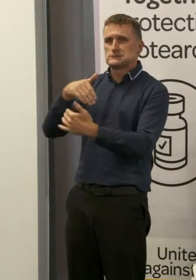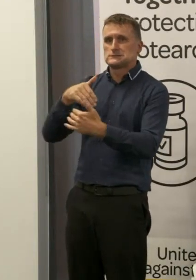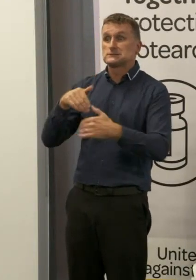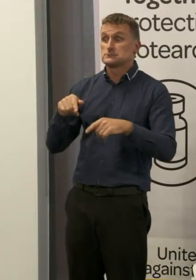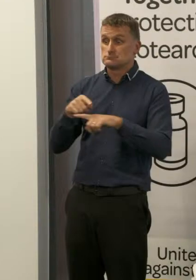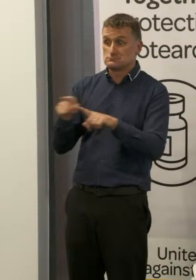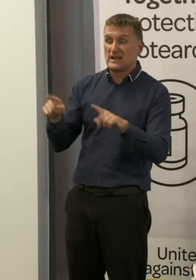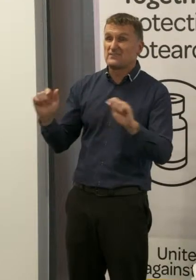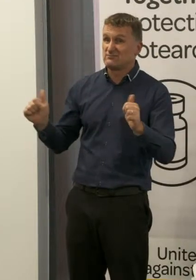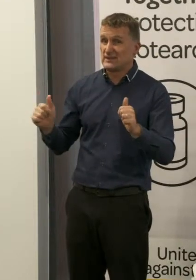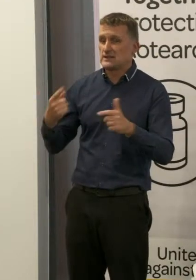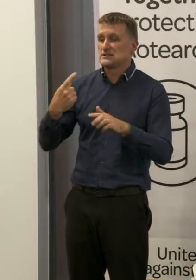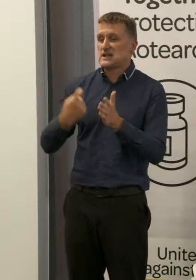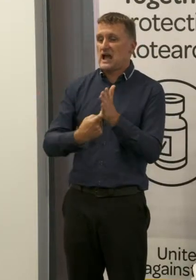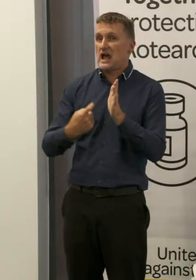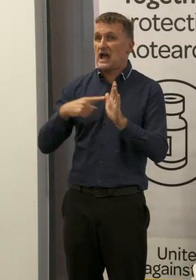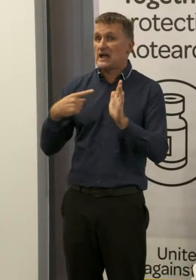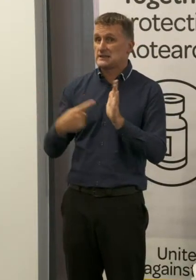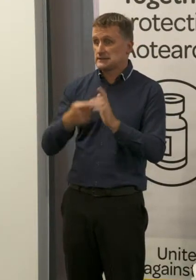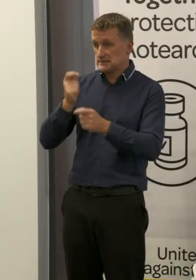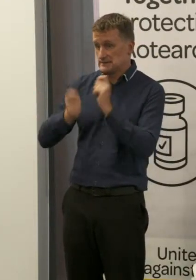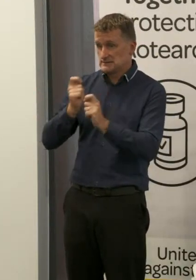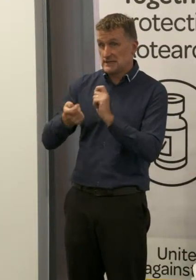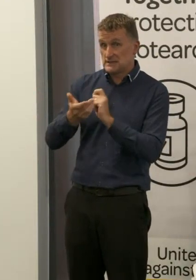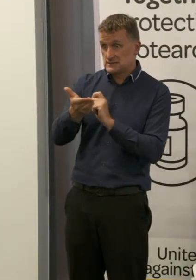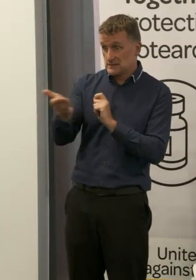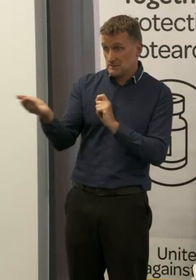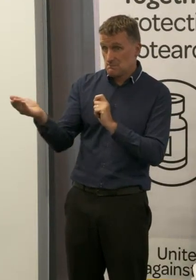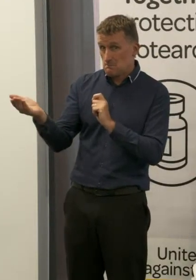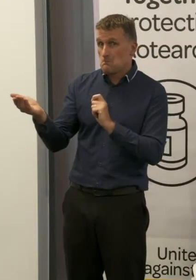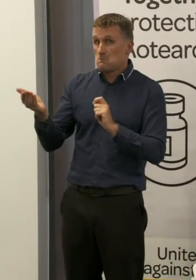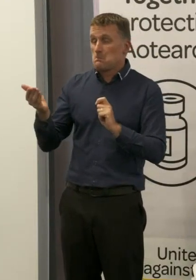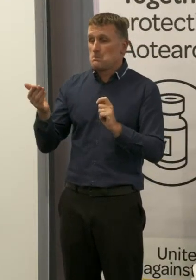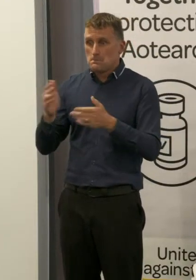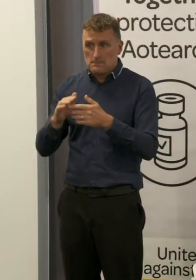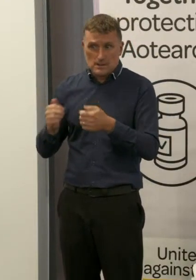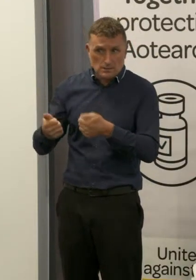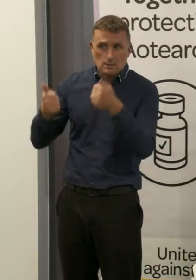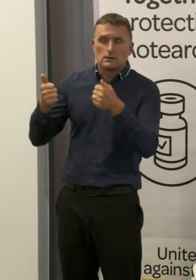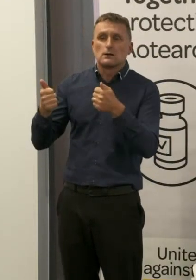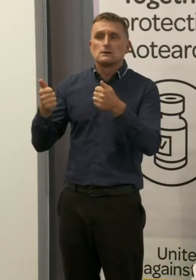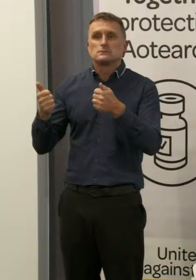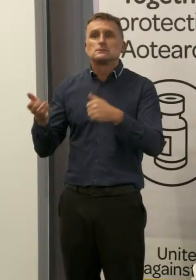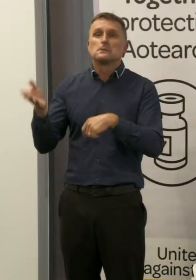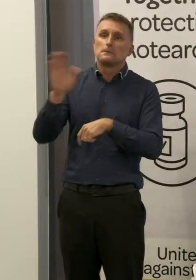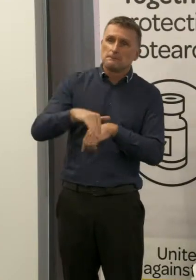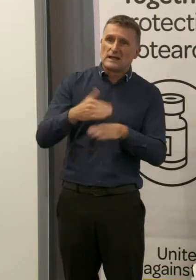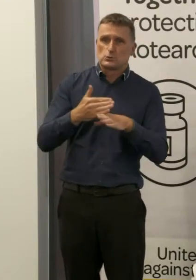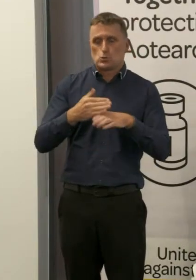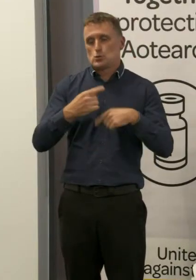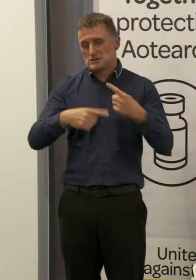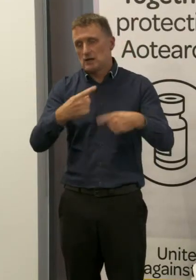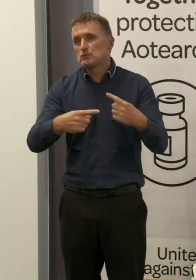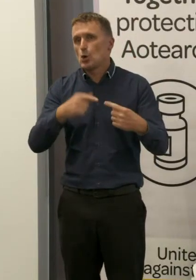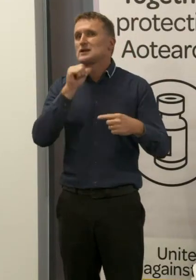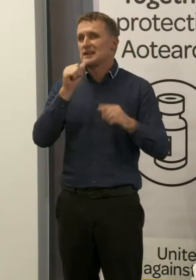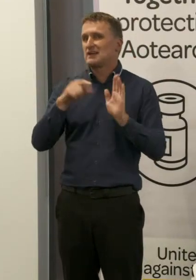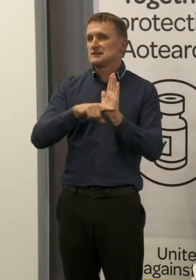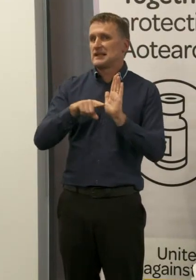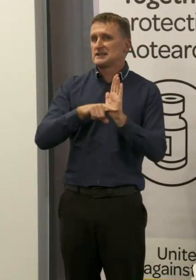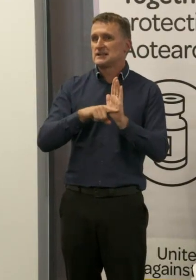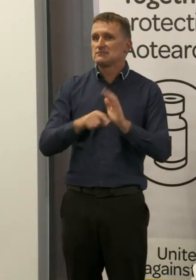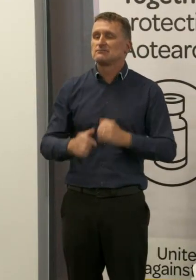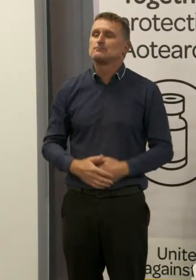antigen tests, and then they're going to be using the rapid antigen test to allow the facility to keep operating. Today being the